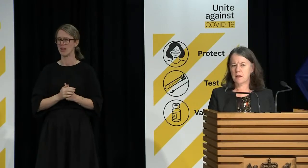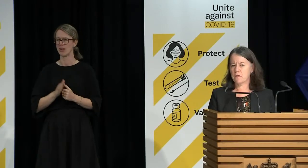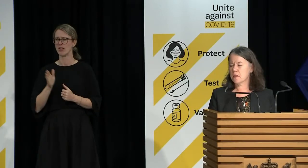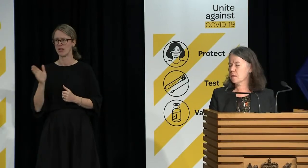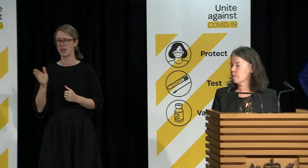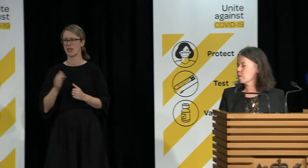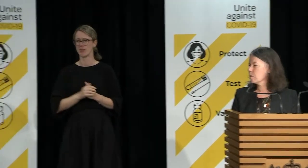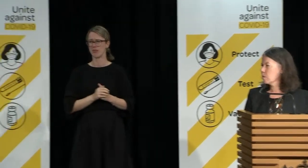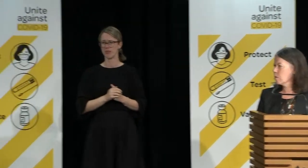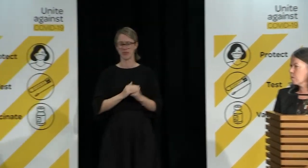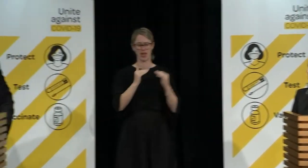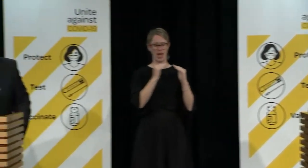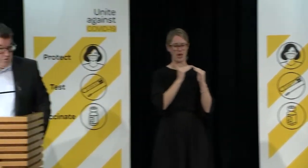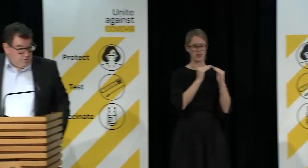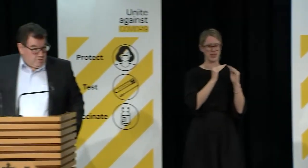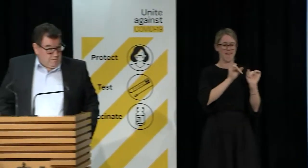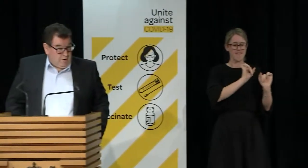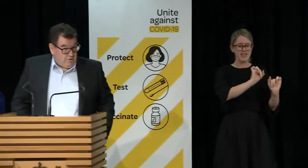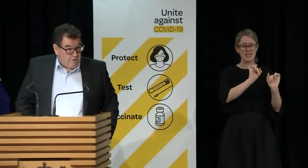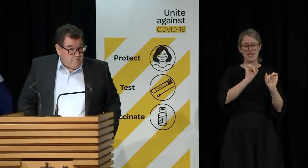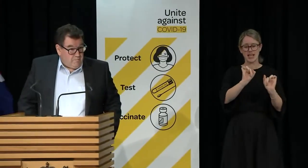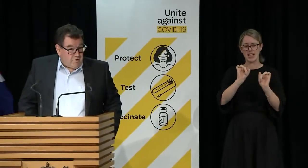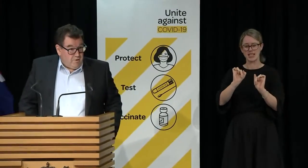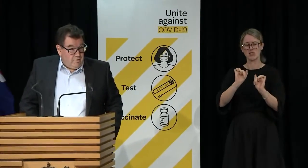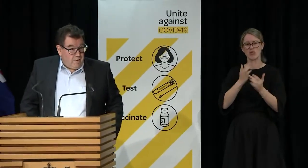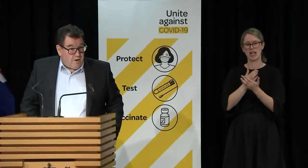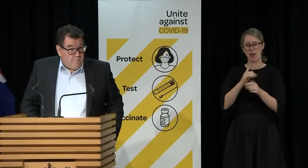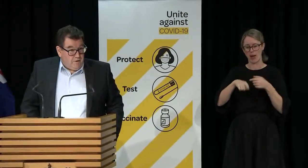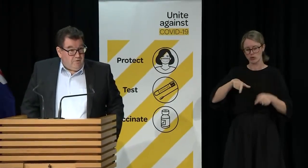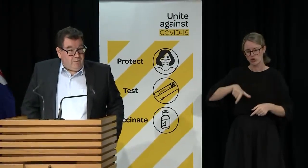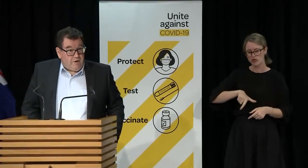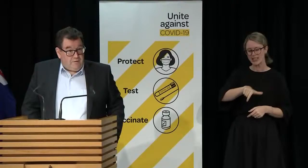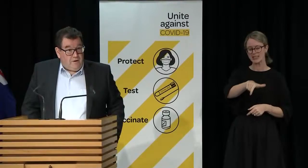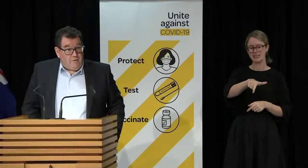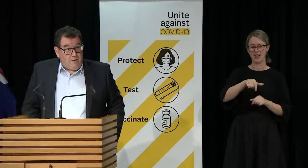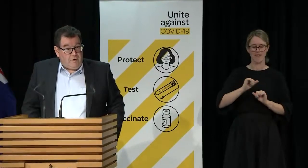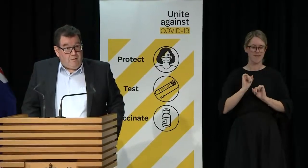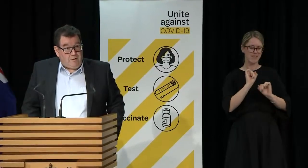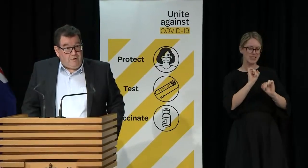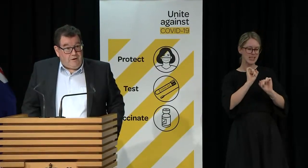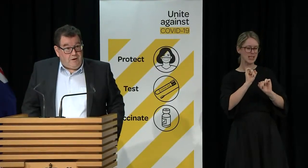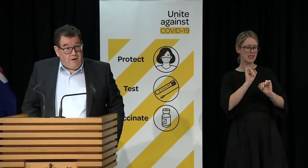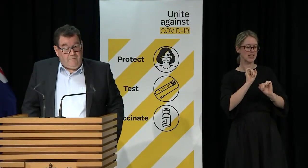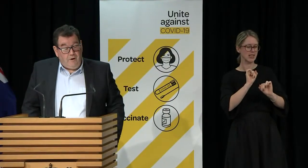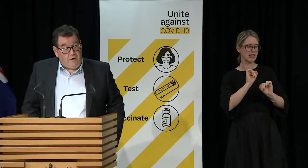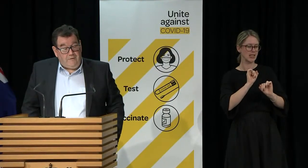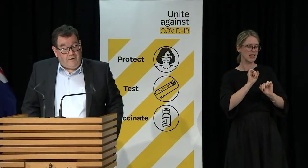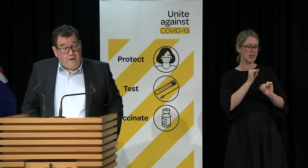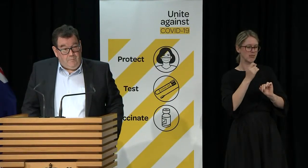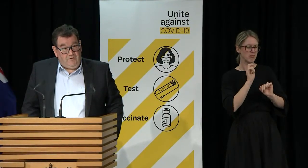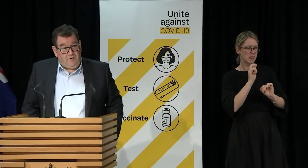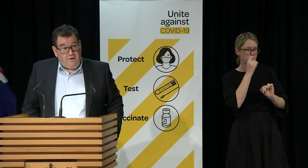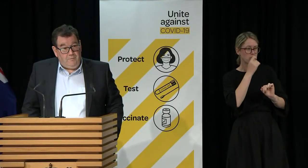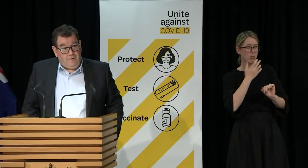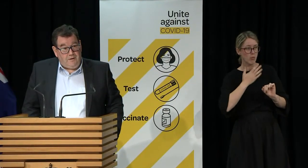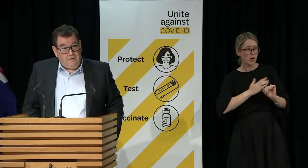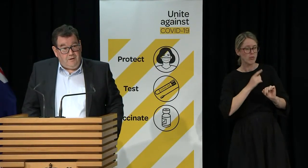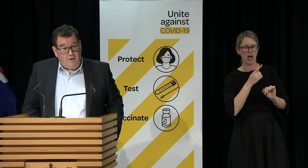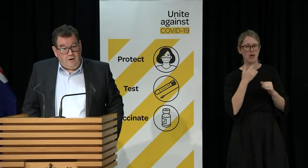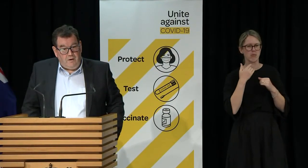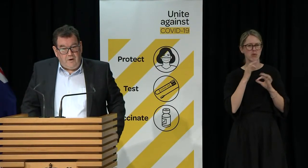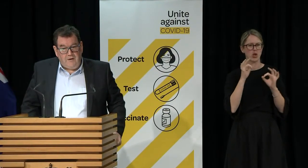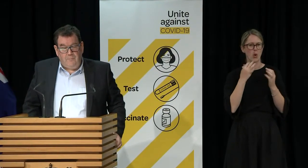I think the door-to-door focus has been very much street by street. So it is looking, at quite a granular level. I don't have the numbers on it,